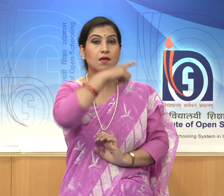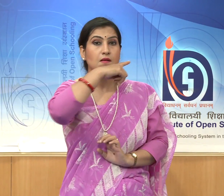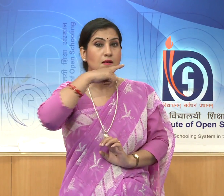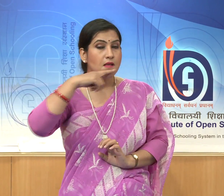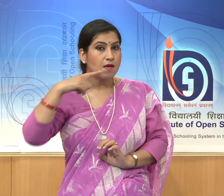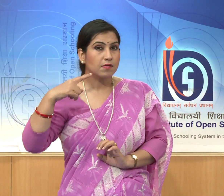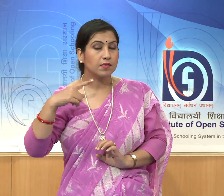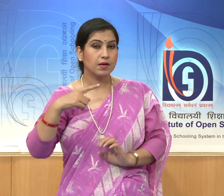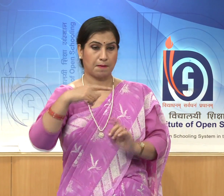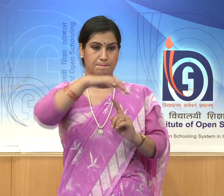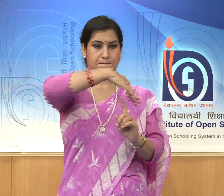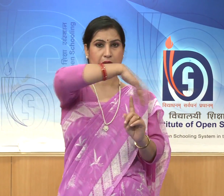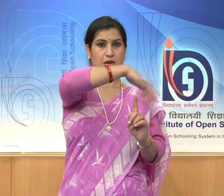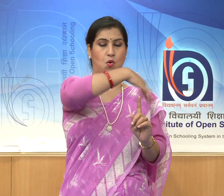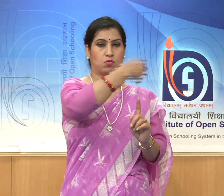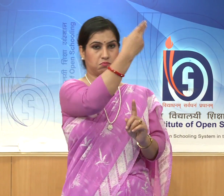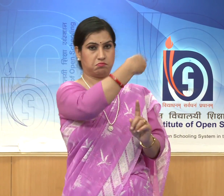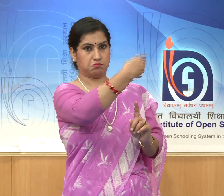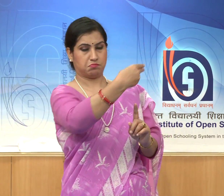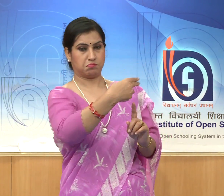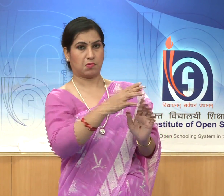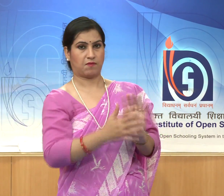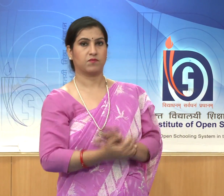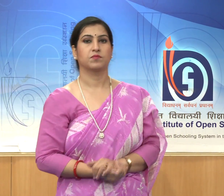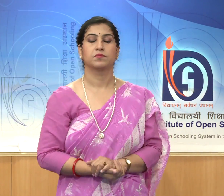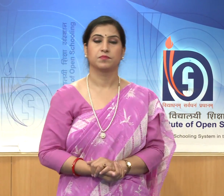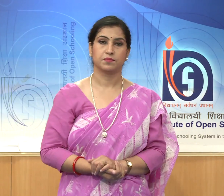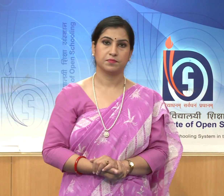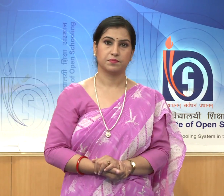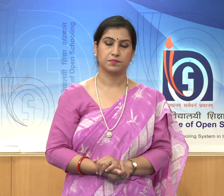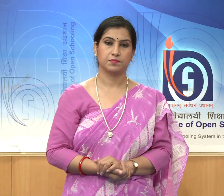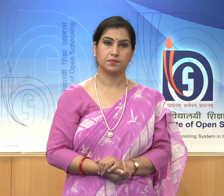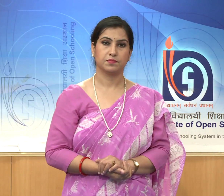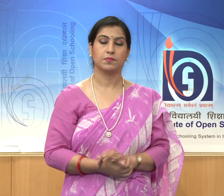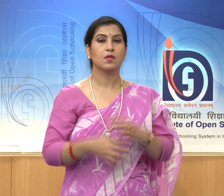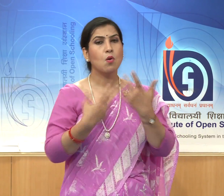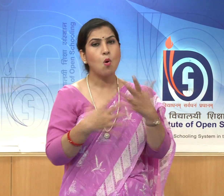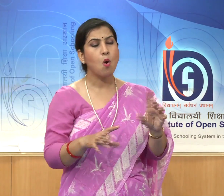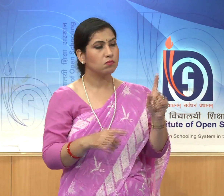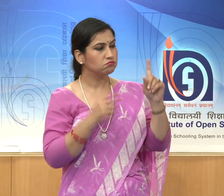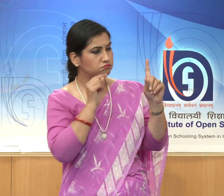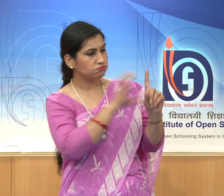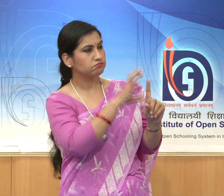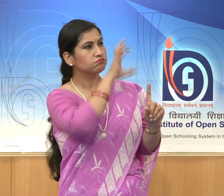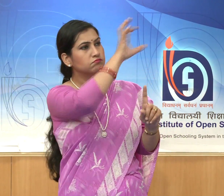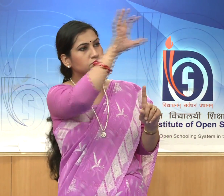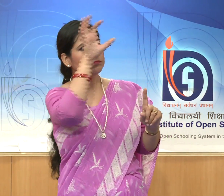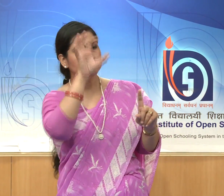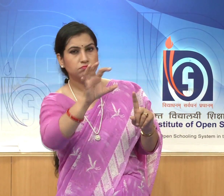red background. Each segment